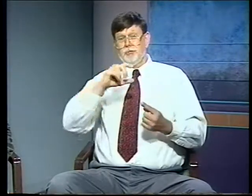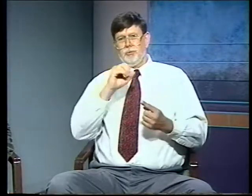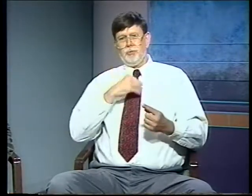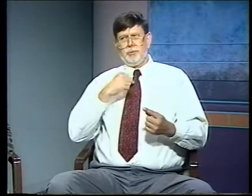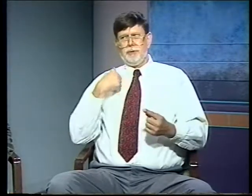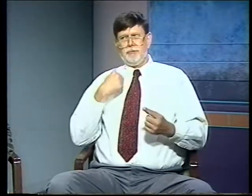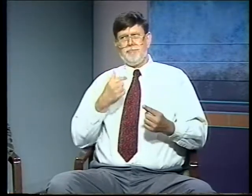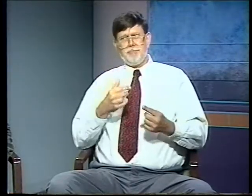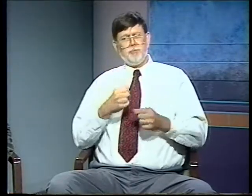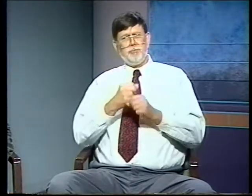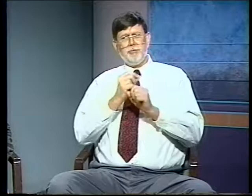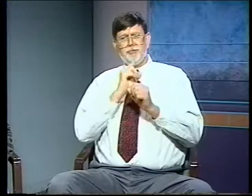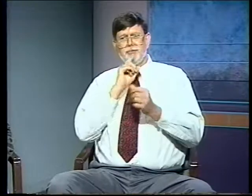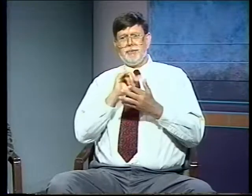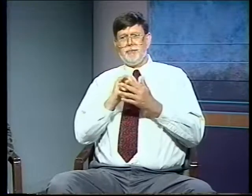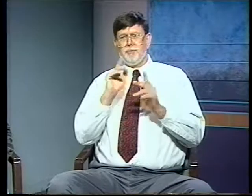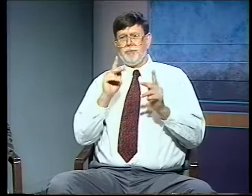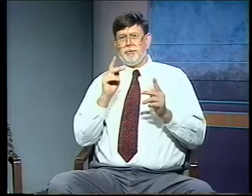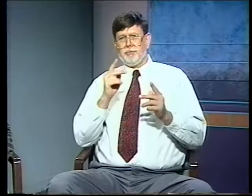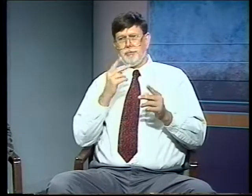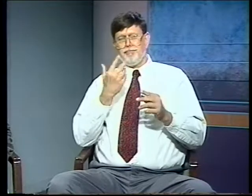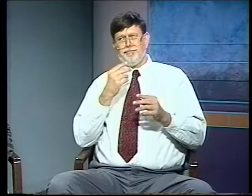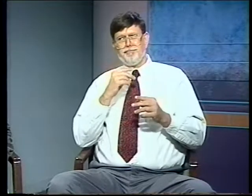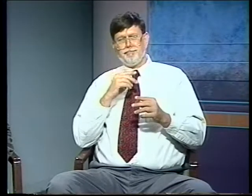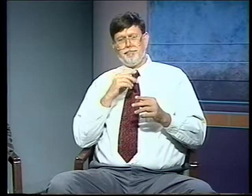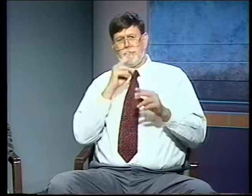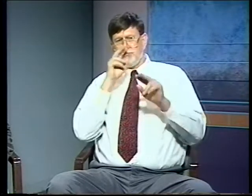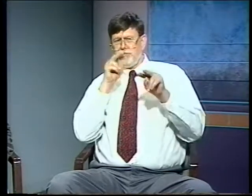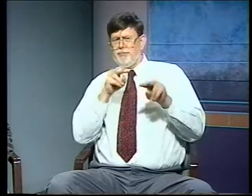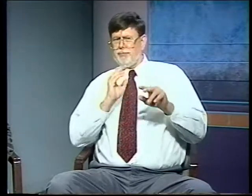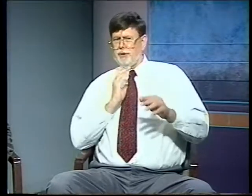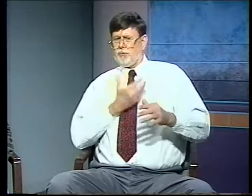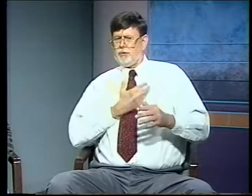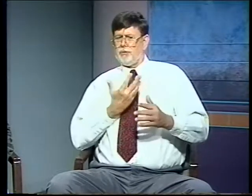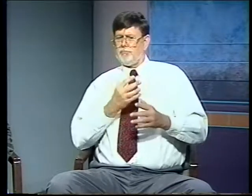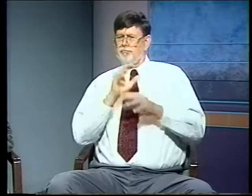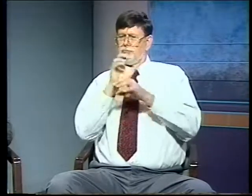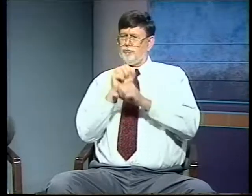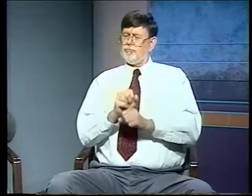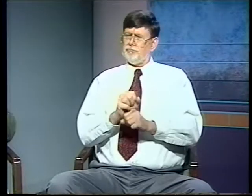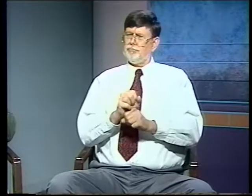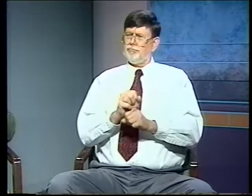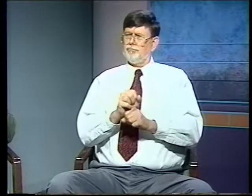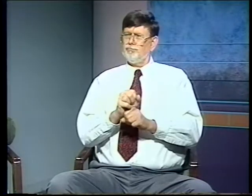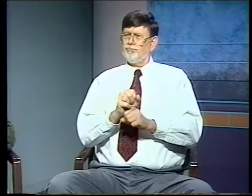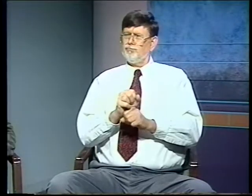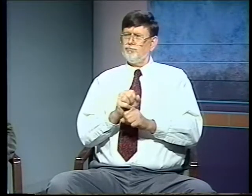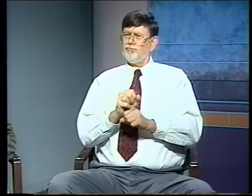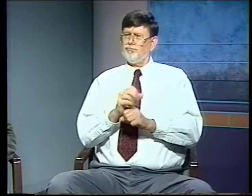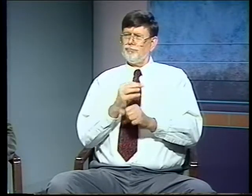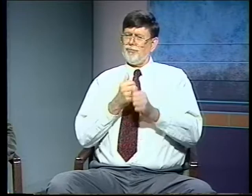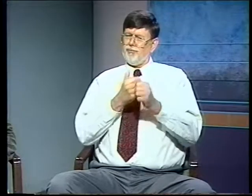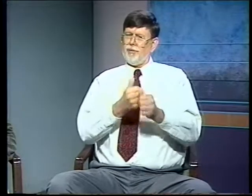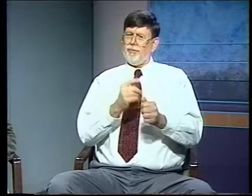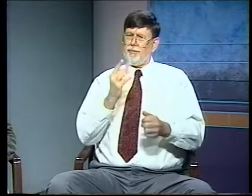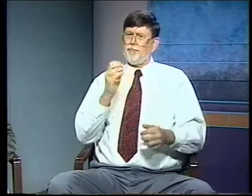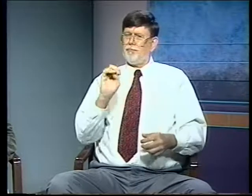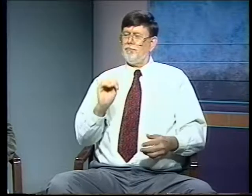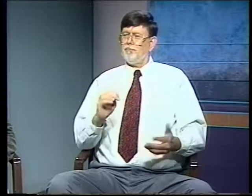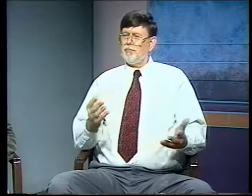that might be very important to us. And we want to ensure that people view our traditions